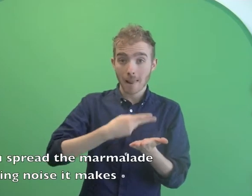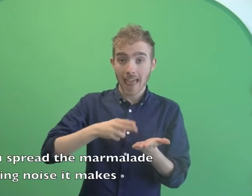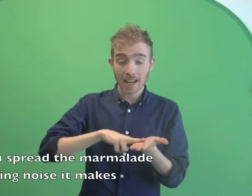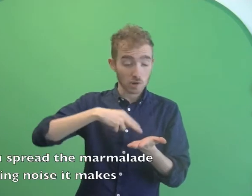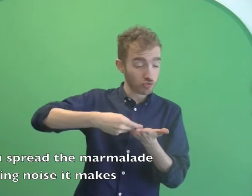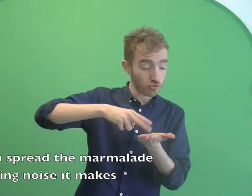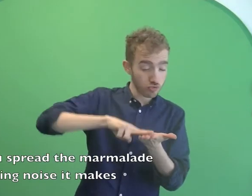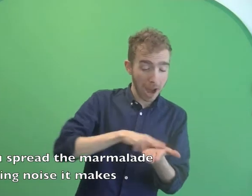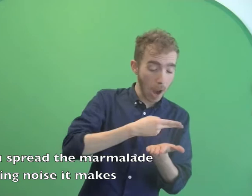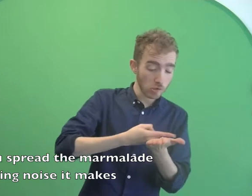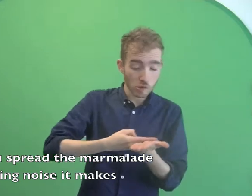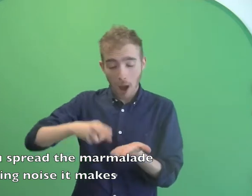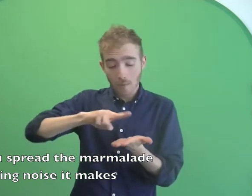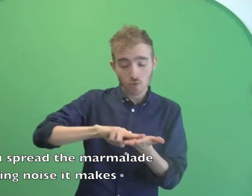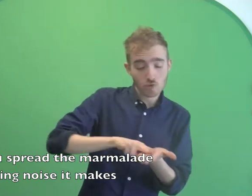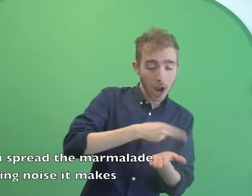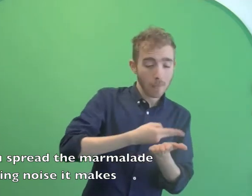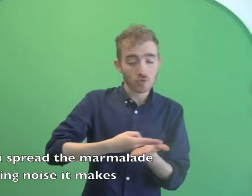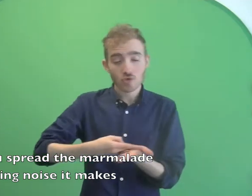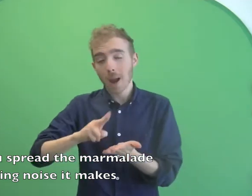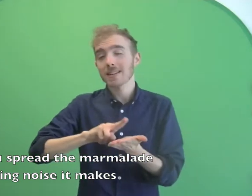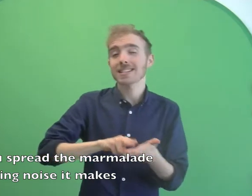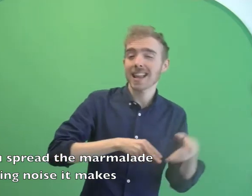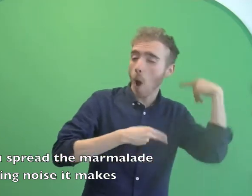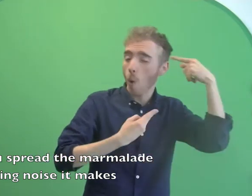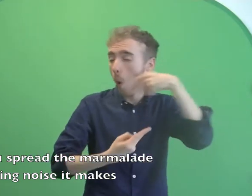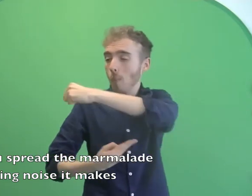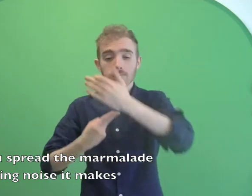When you spread the marmalade, the scraping noise it makes